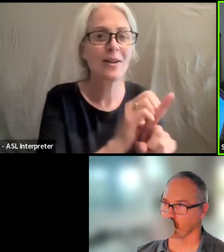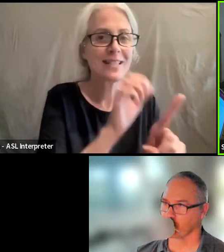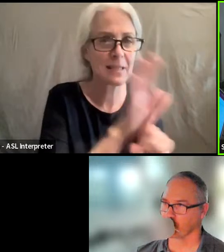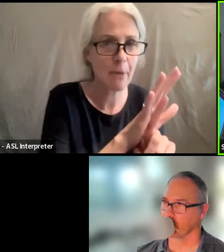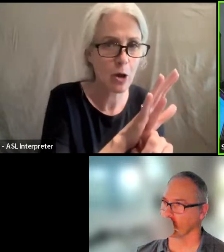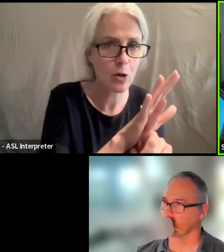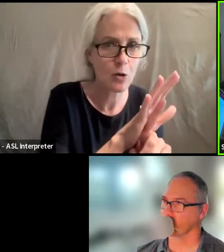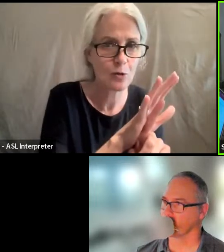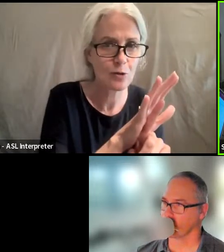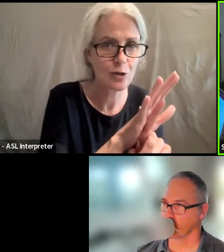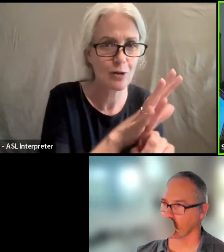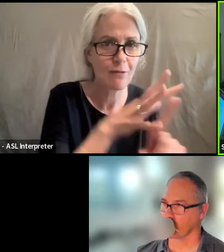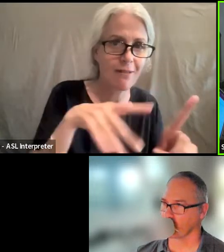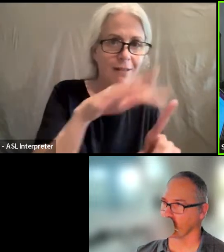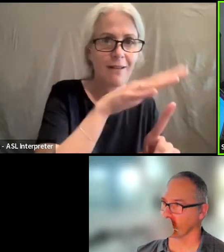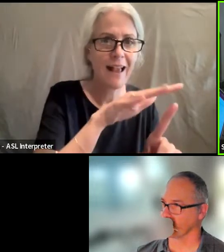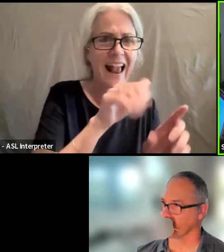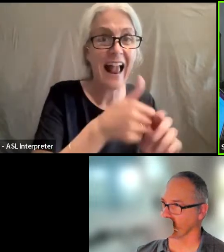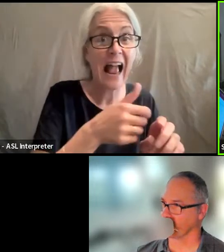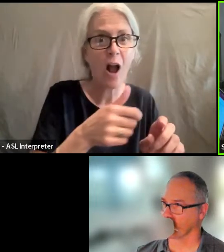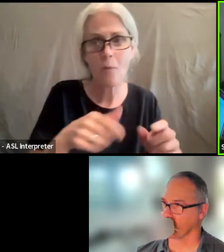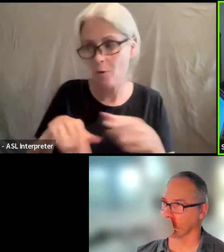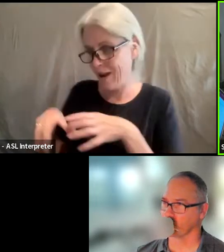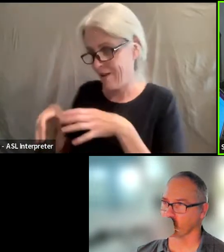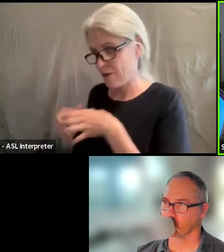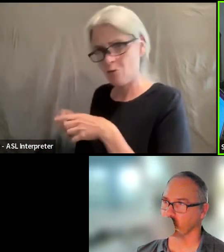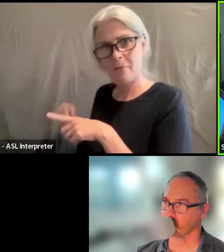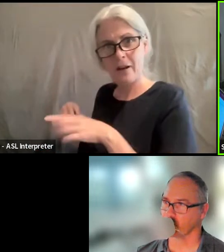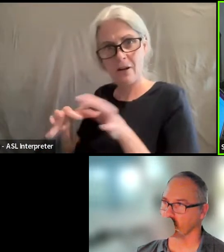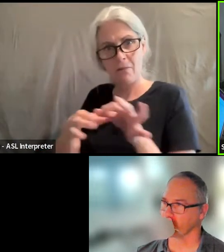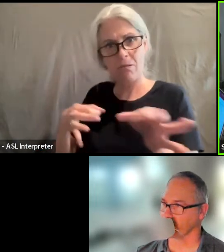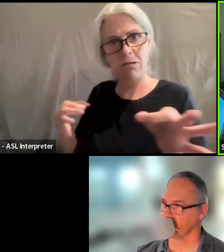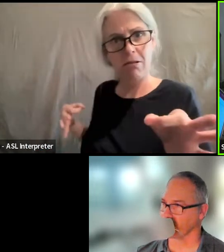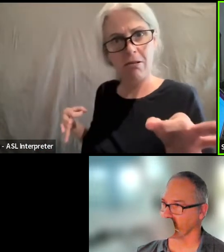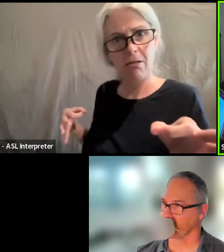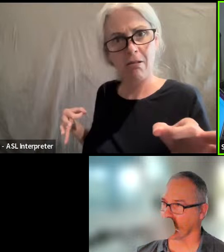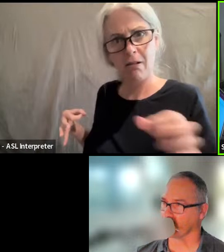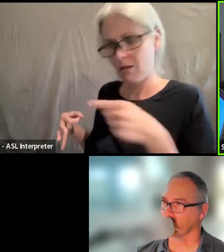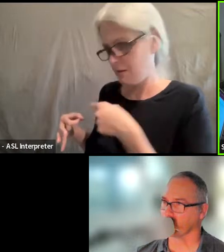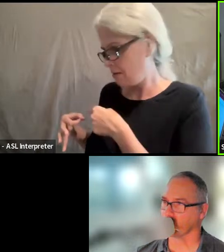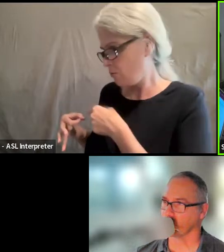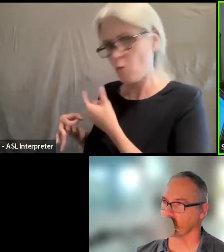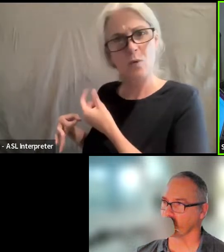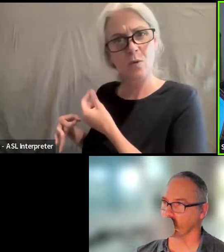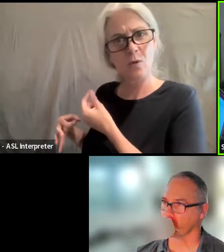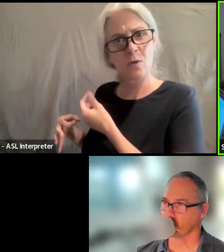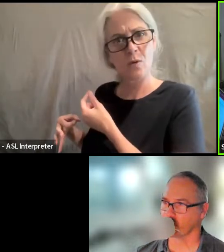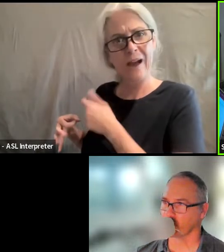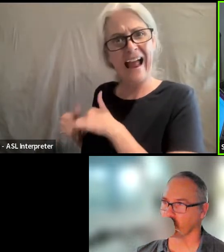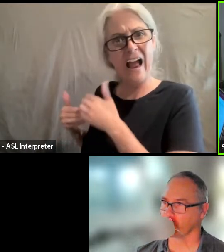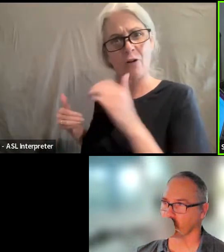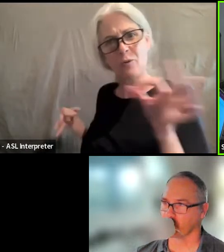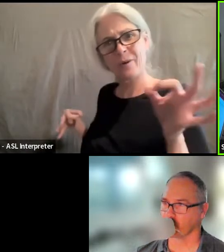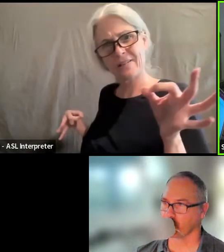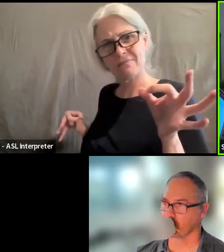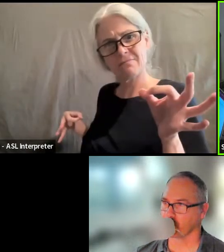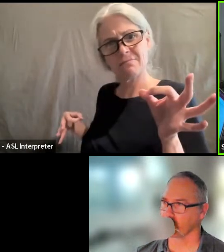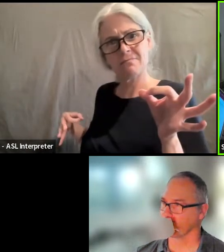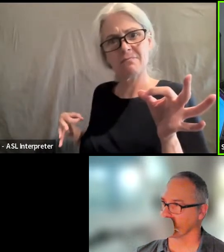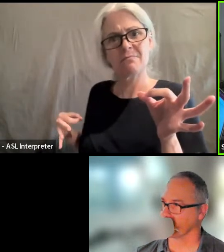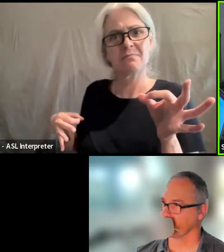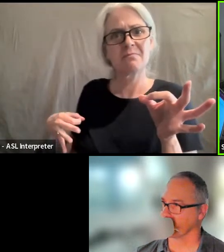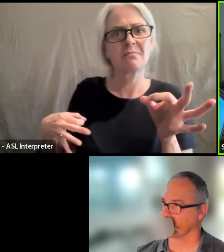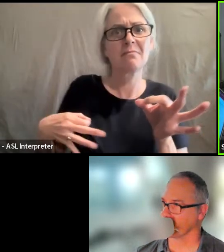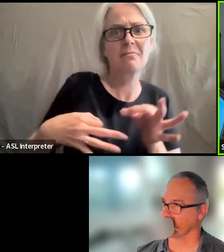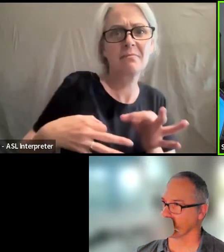to other things. So how do we overcome? I mean, we can't close that gap till we can bring